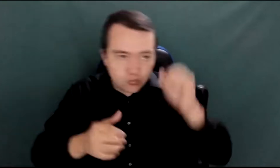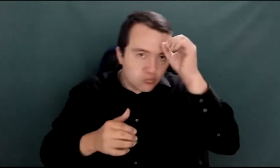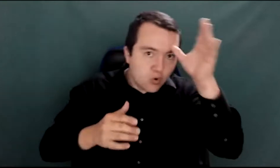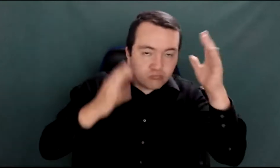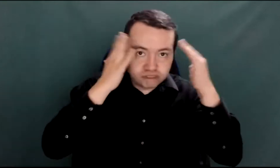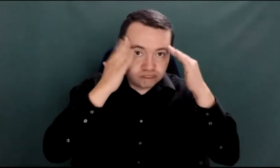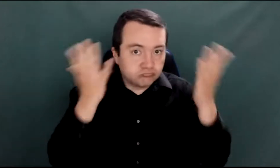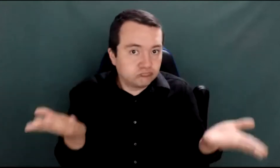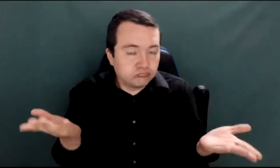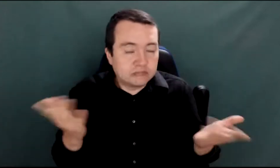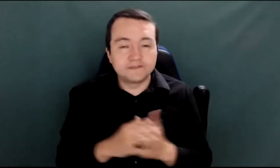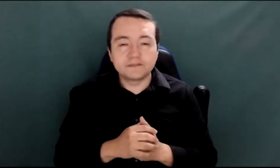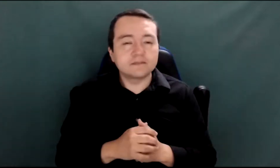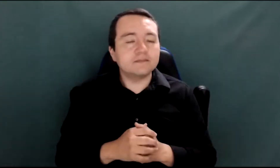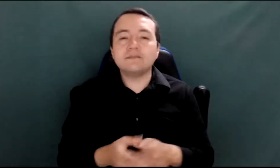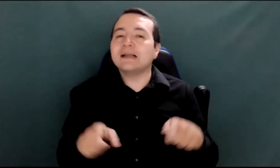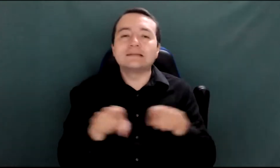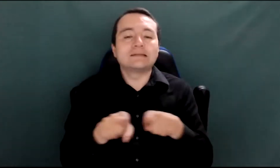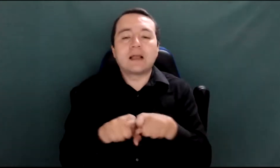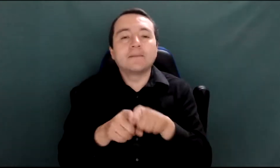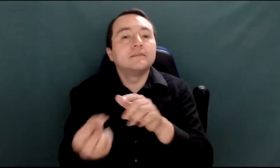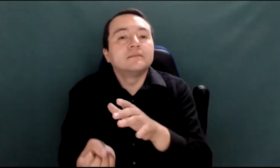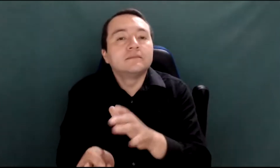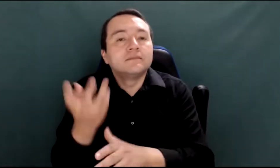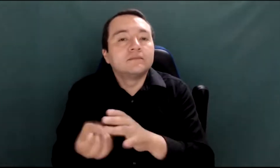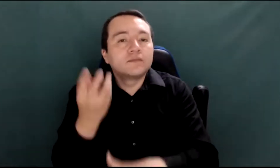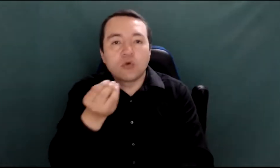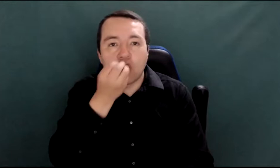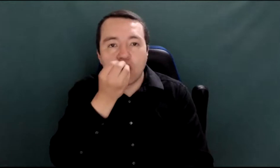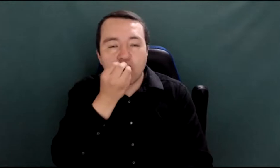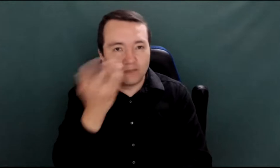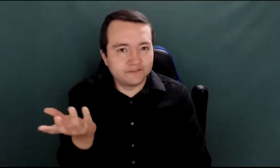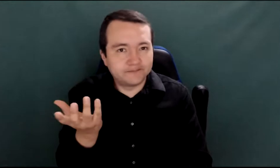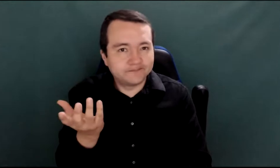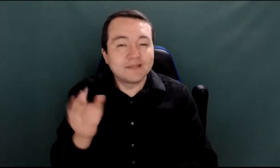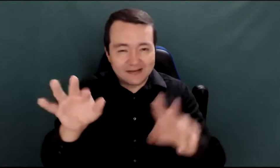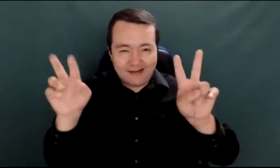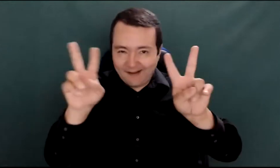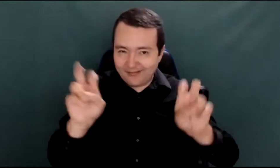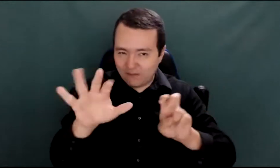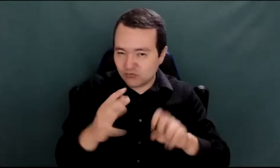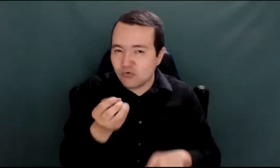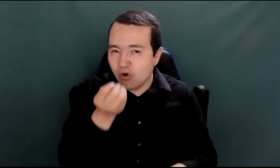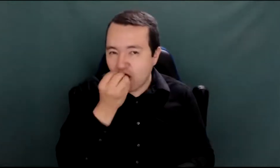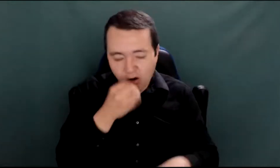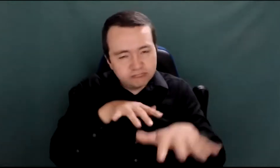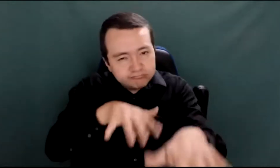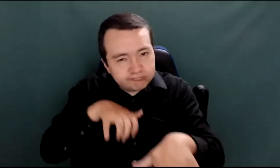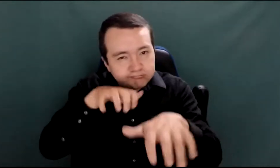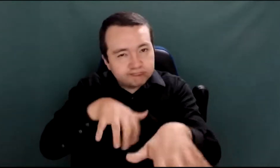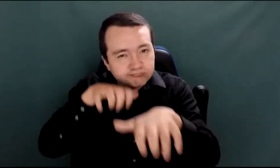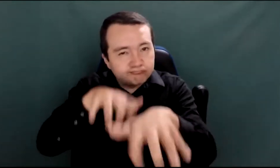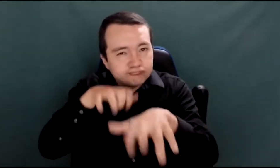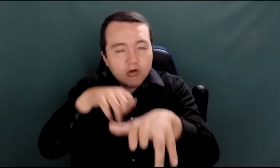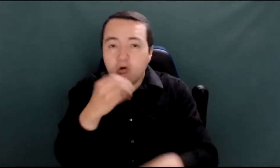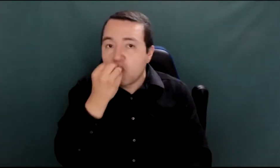different realities. This is very important. I would say that also in regard to food, because